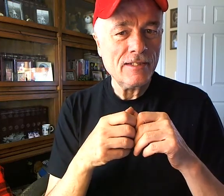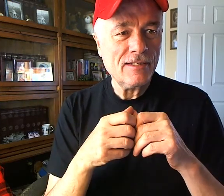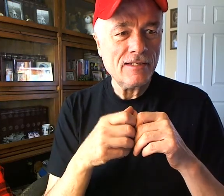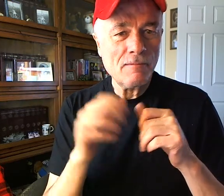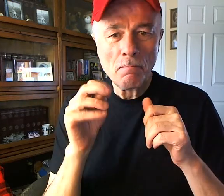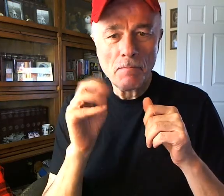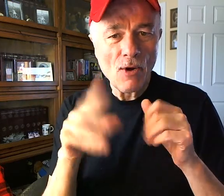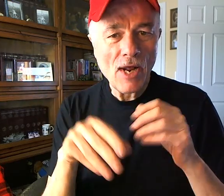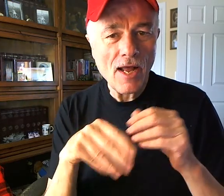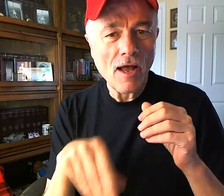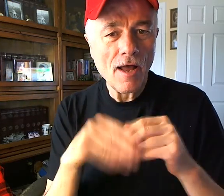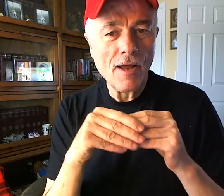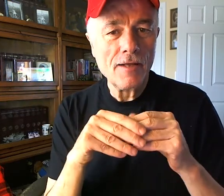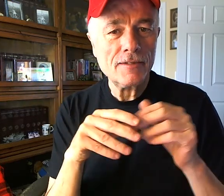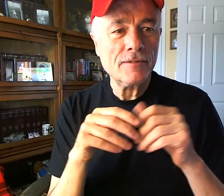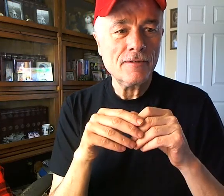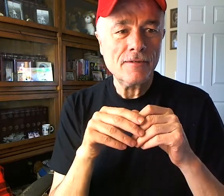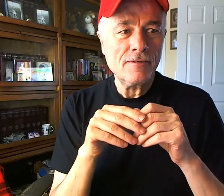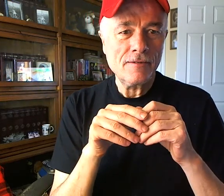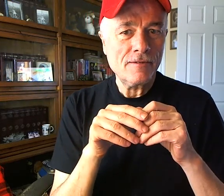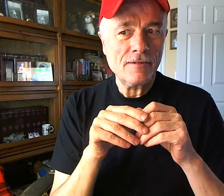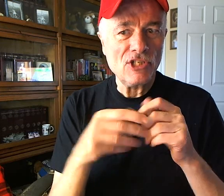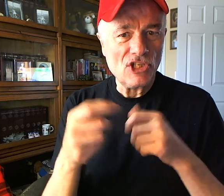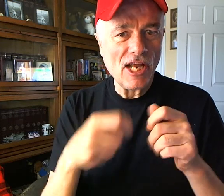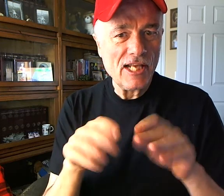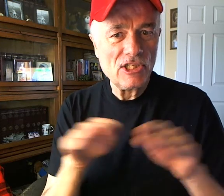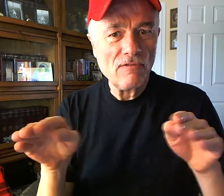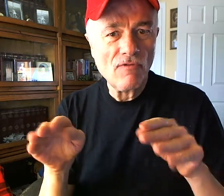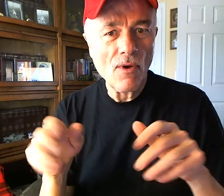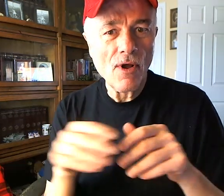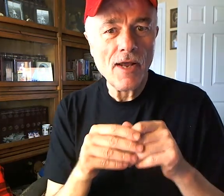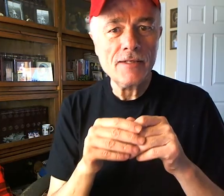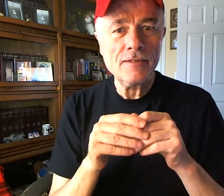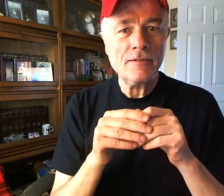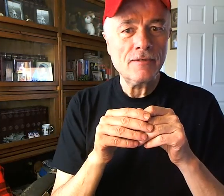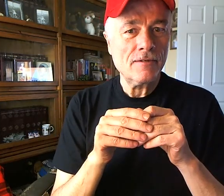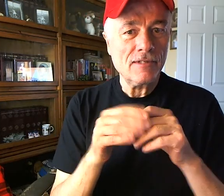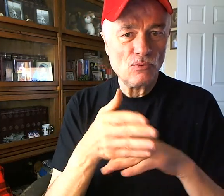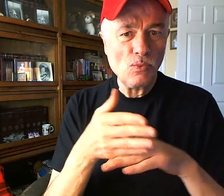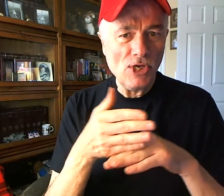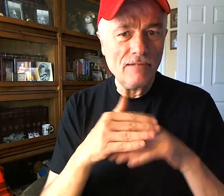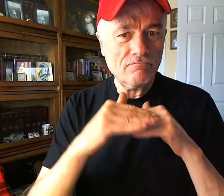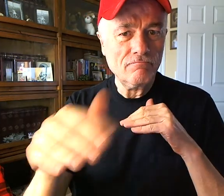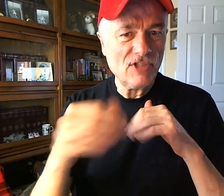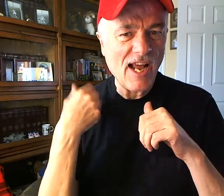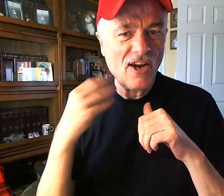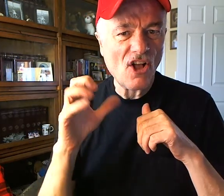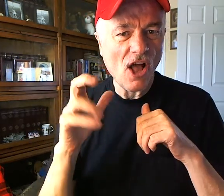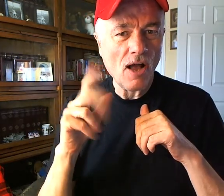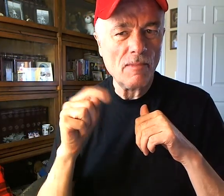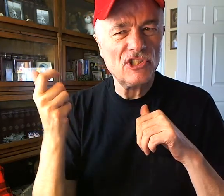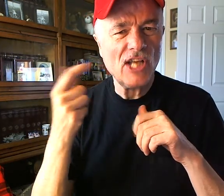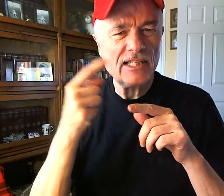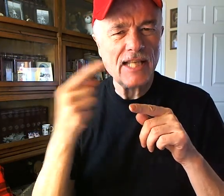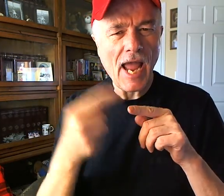beaded curtain. It kind of gave a graphic look of a swag curtain, but it's just a little bit different. We draped this here. I think it kind of makes it